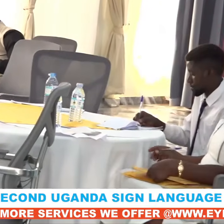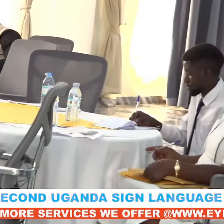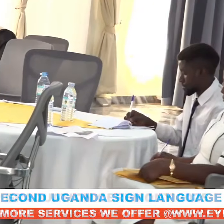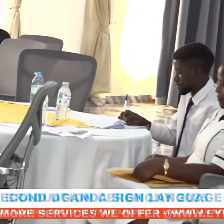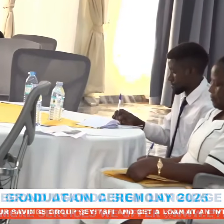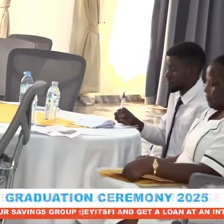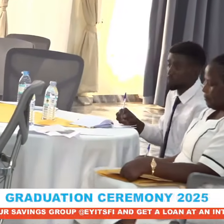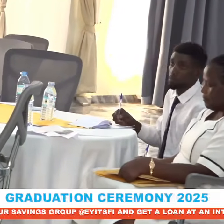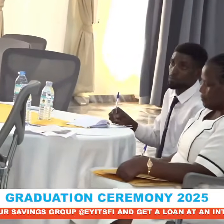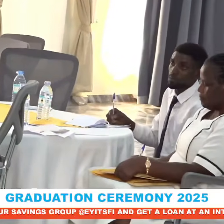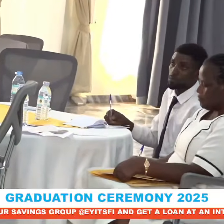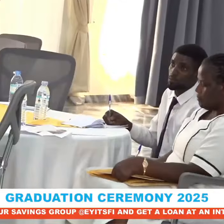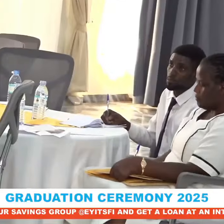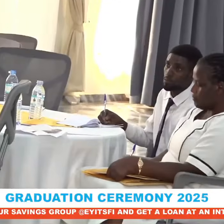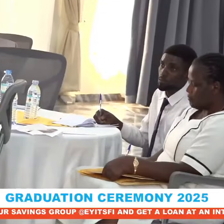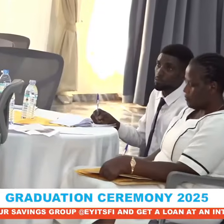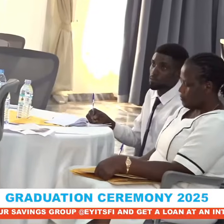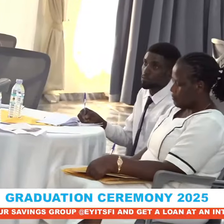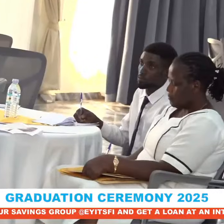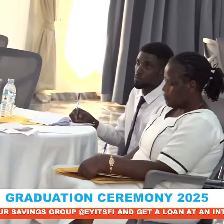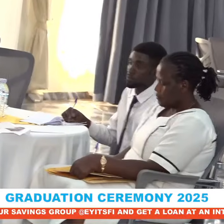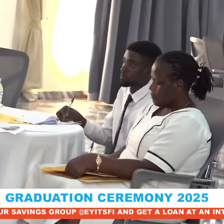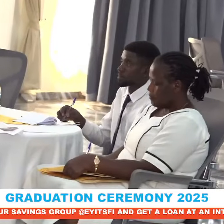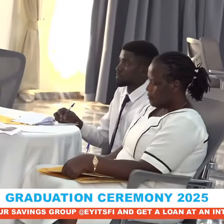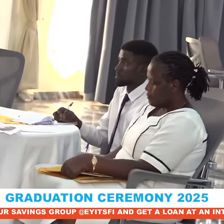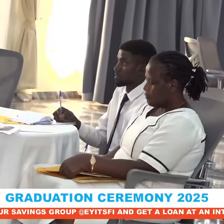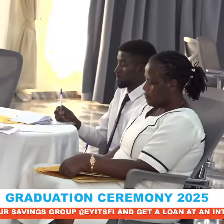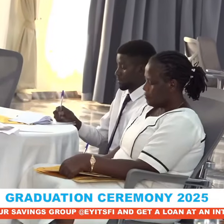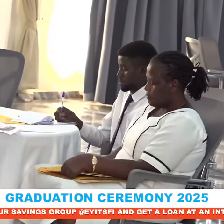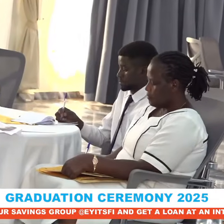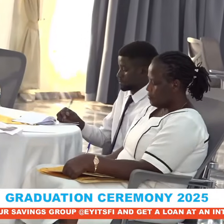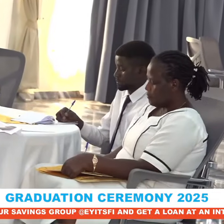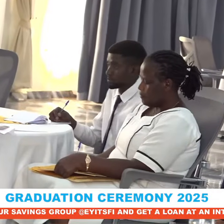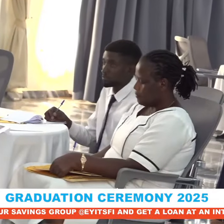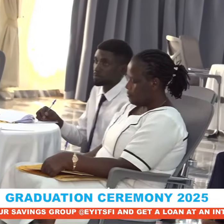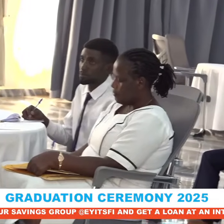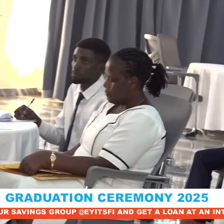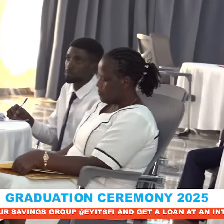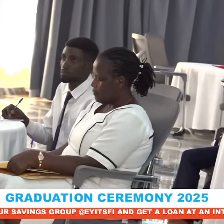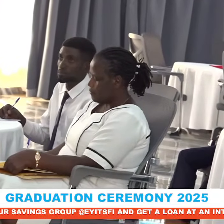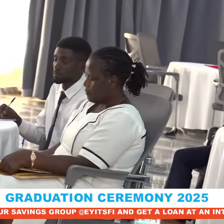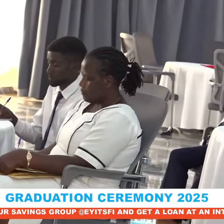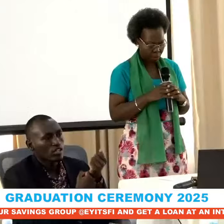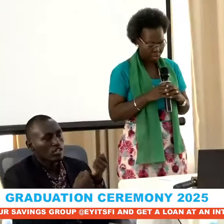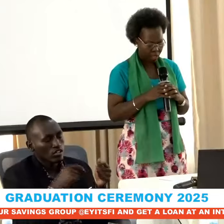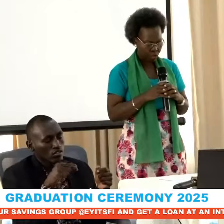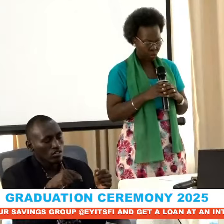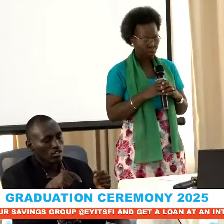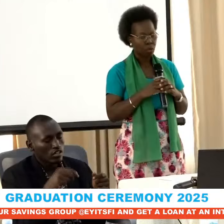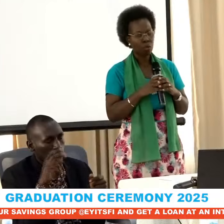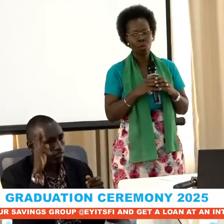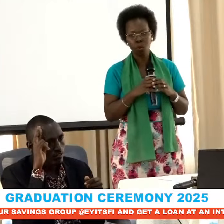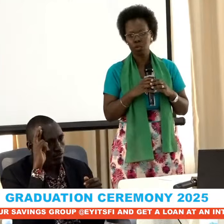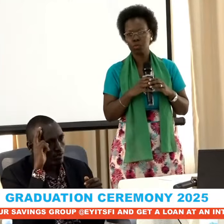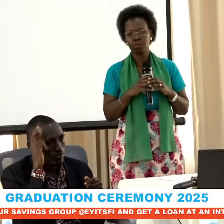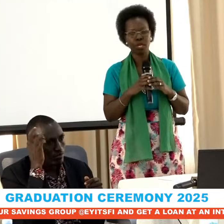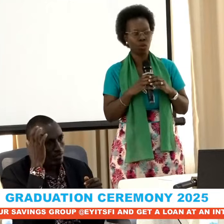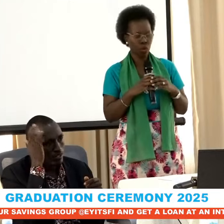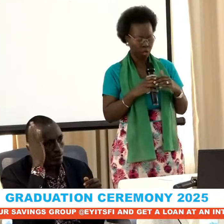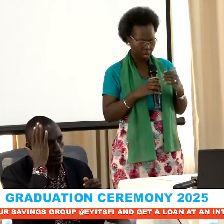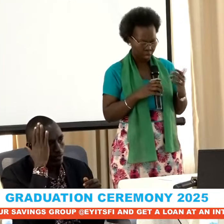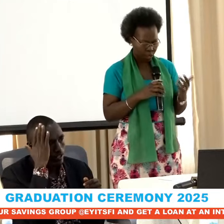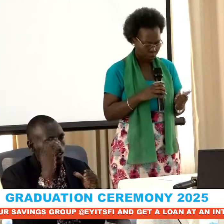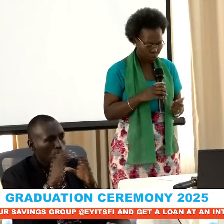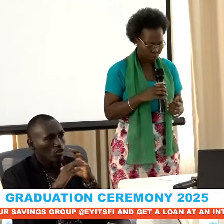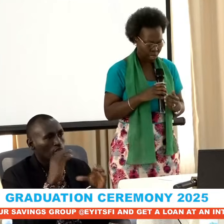academic service delivery and holistic support. But today I am reminded that communication goes